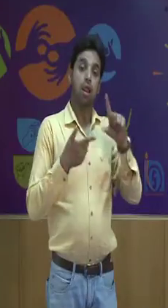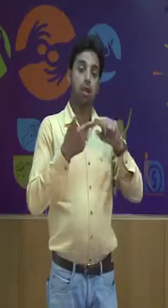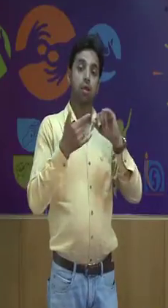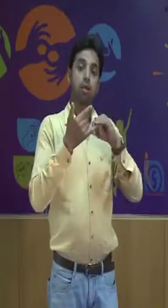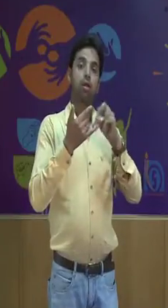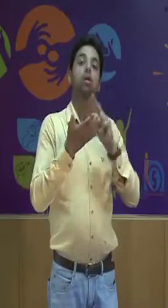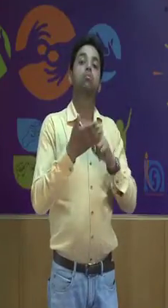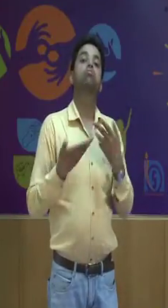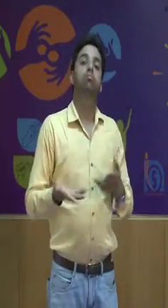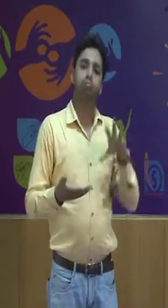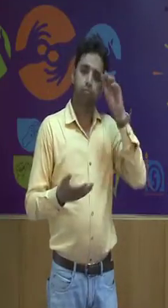far.